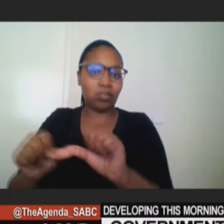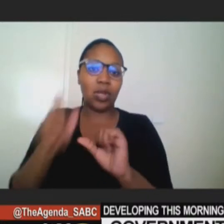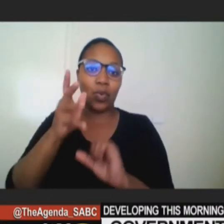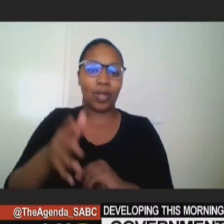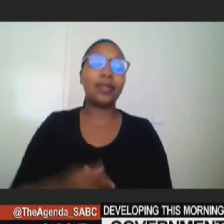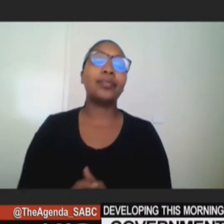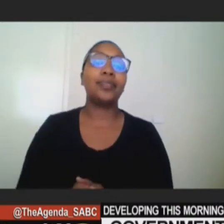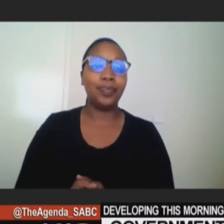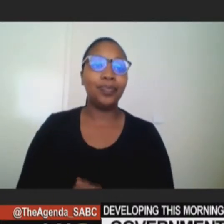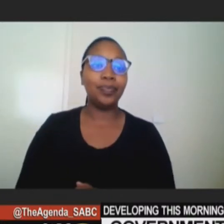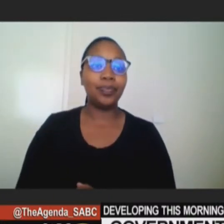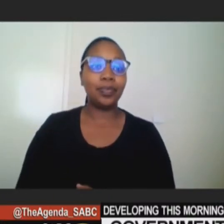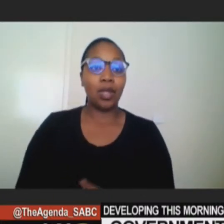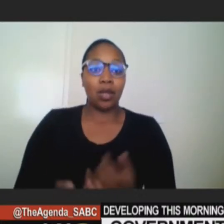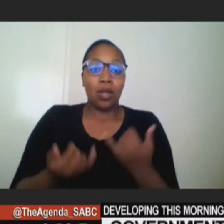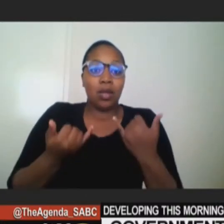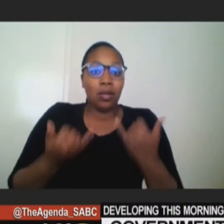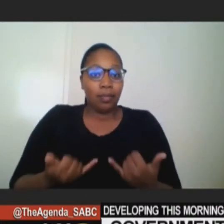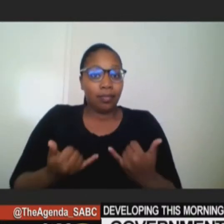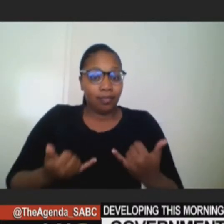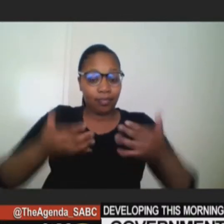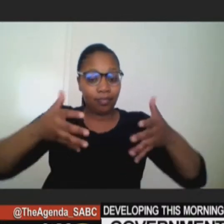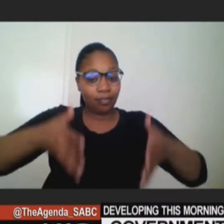Gauteng have